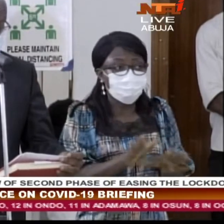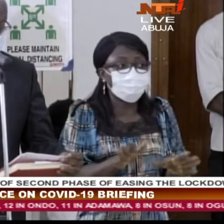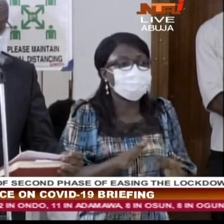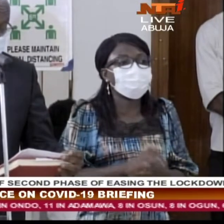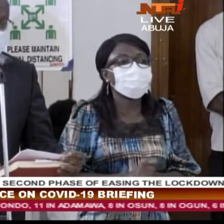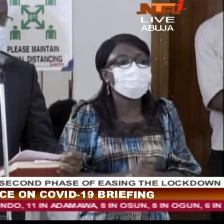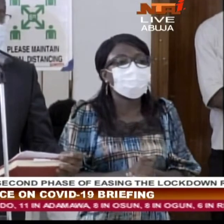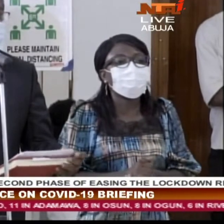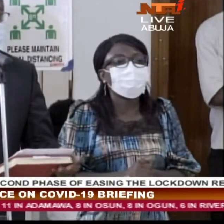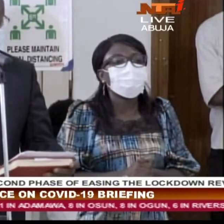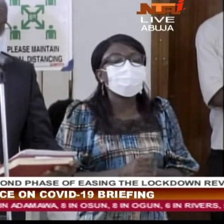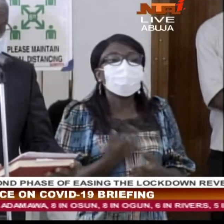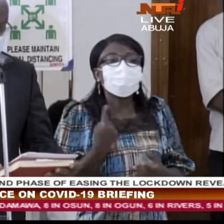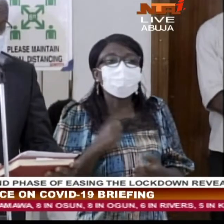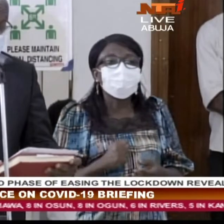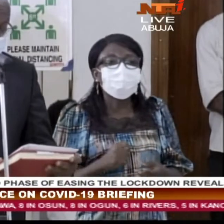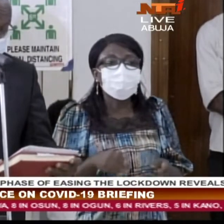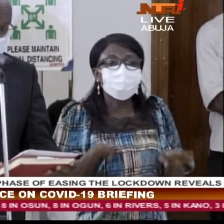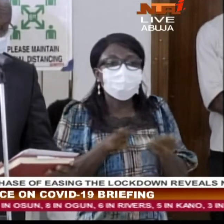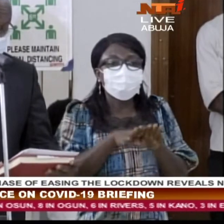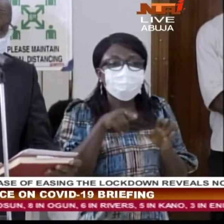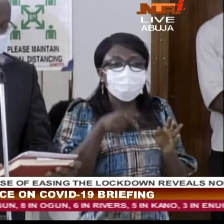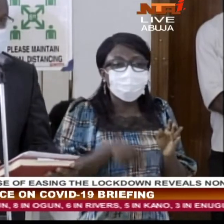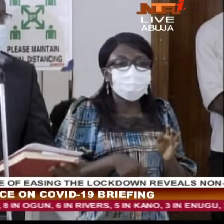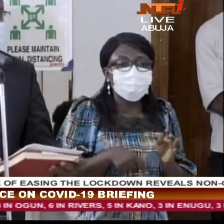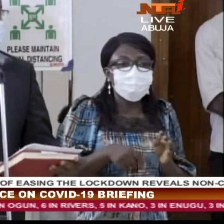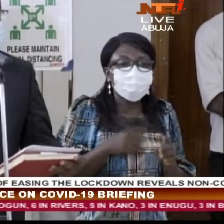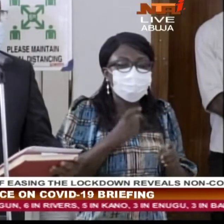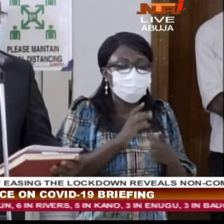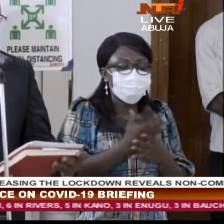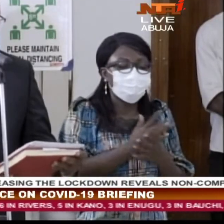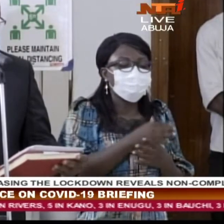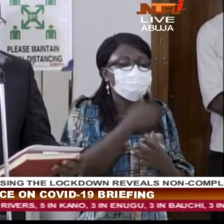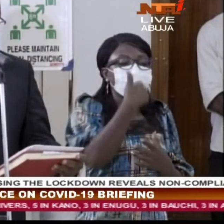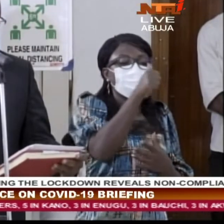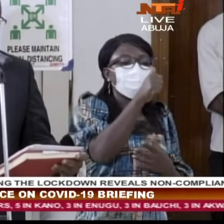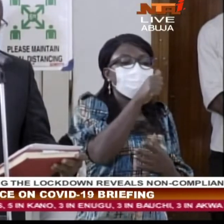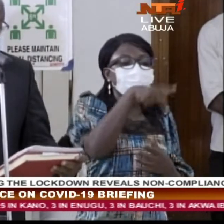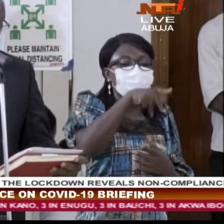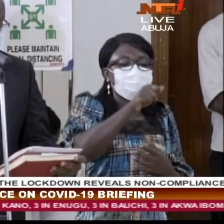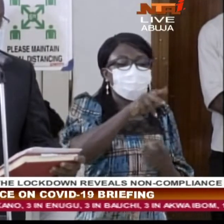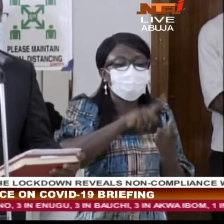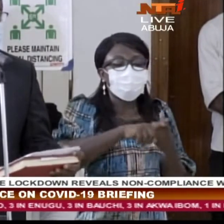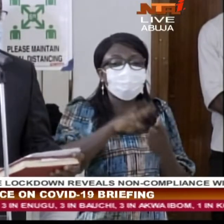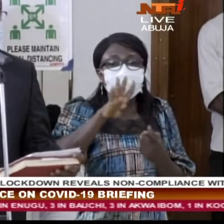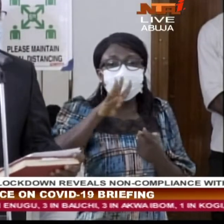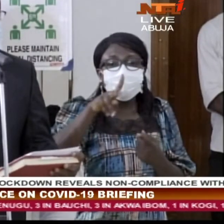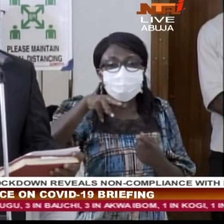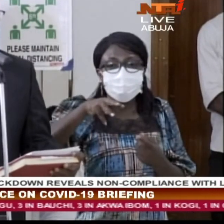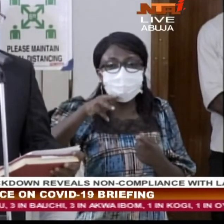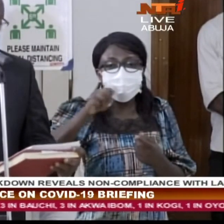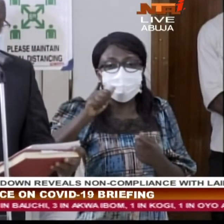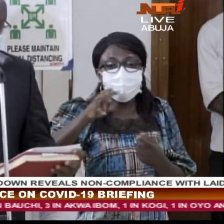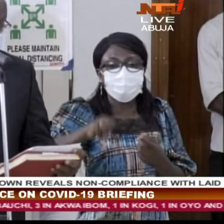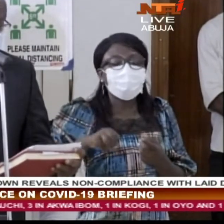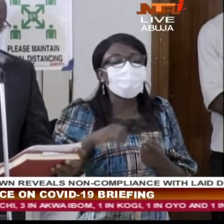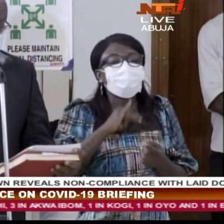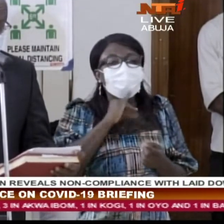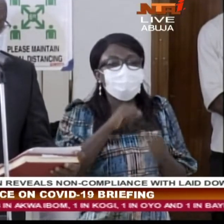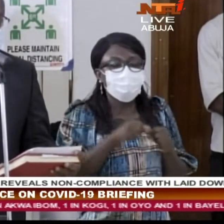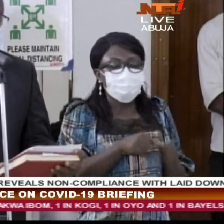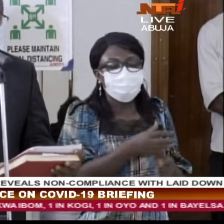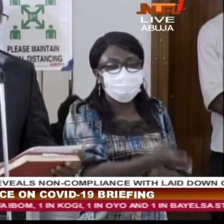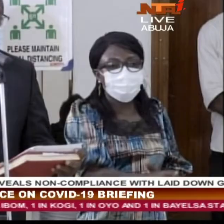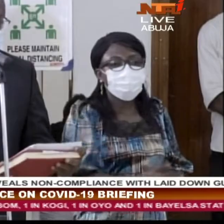is sustained. We urge you to take responsibility. We want you to mobilize your community to create